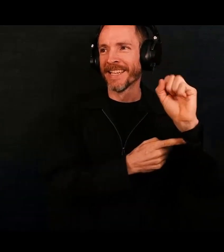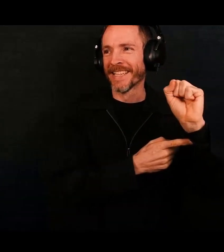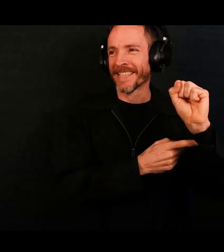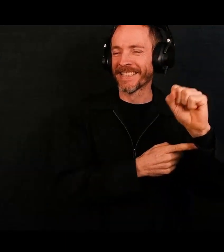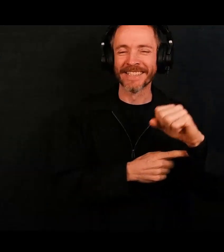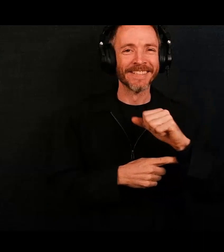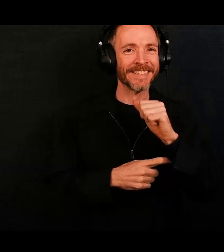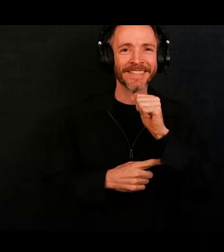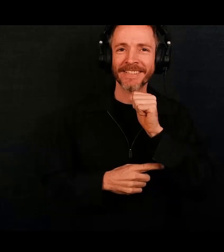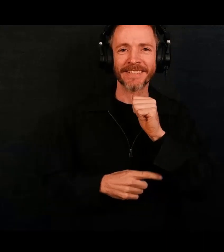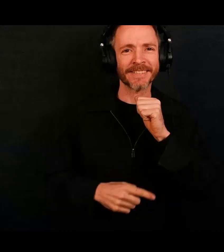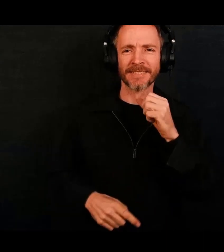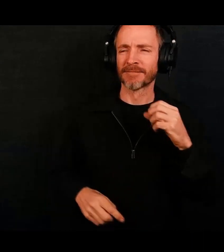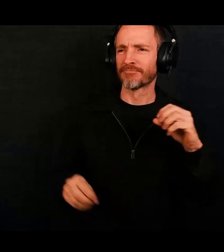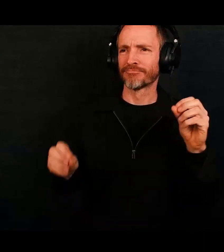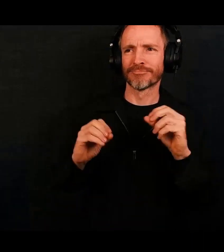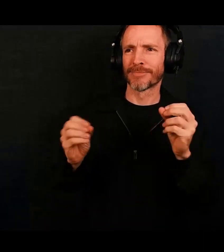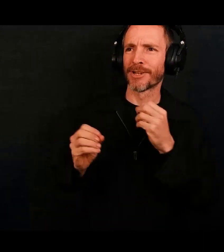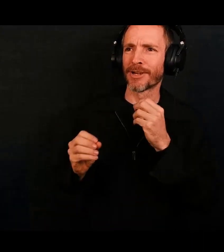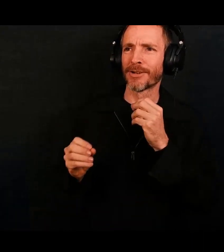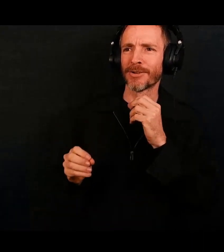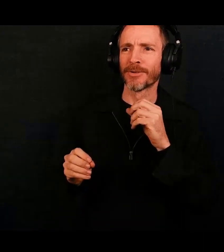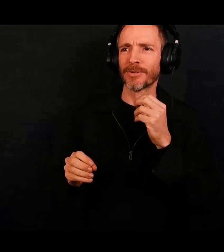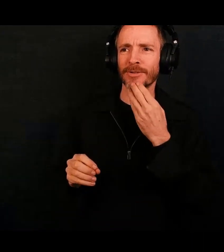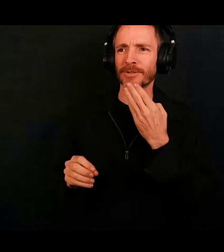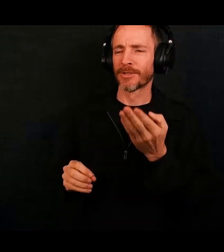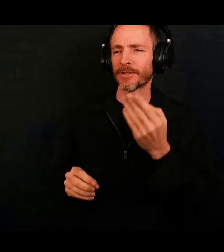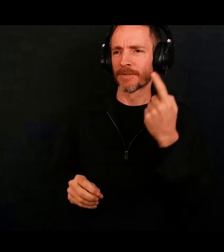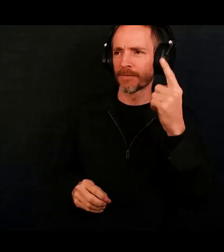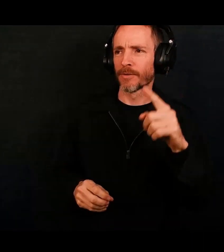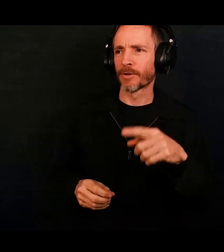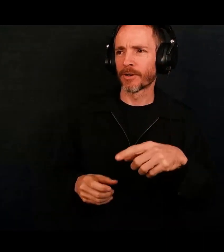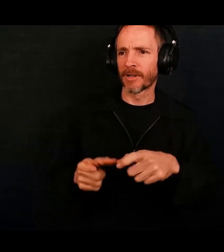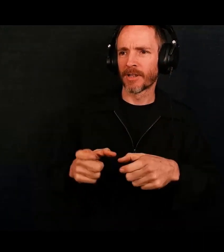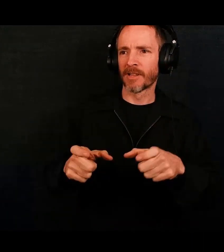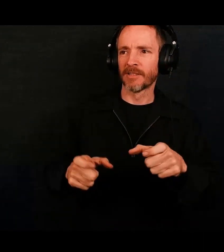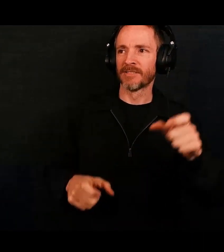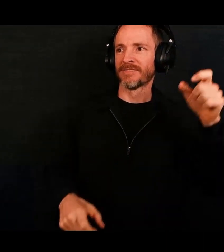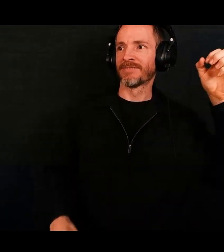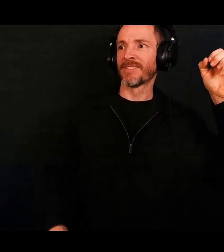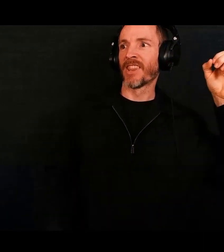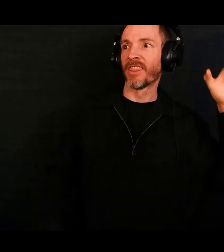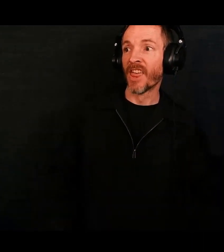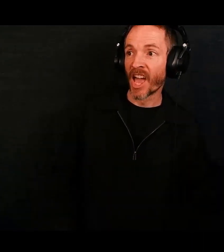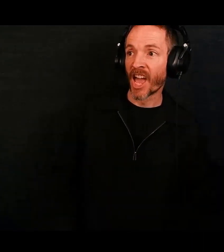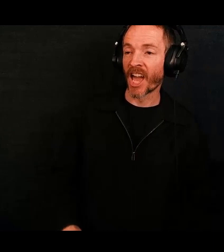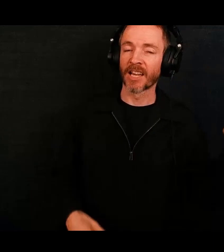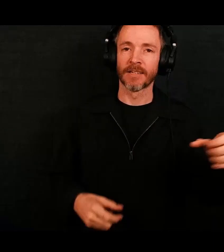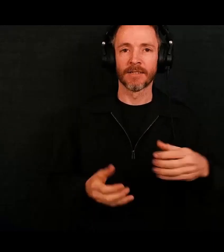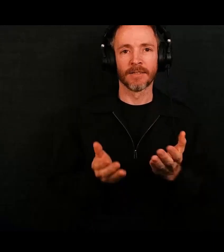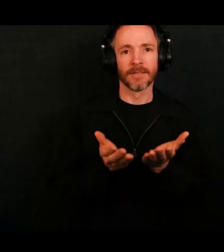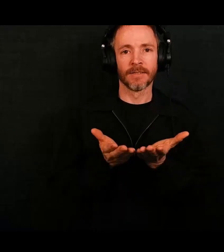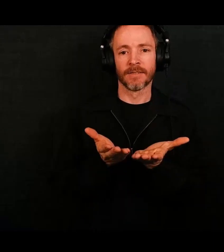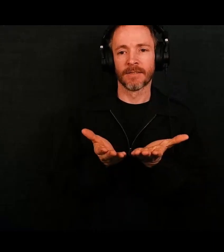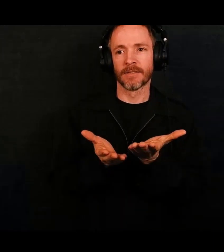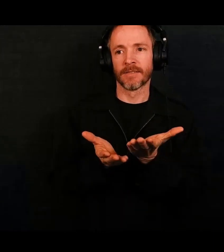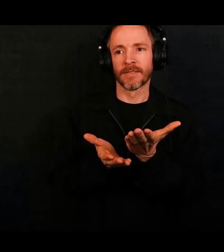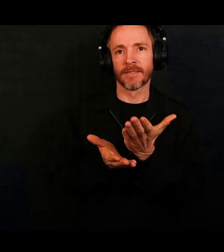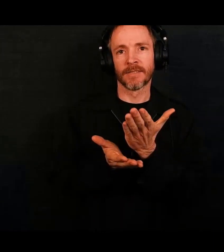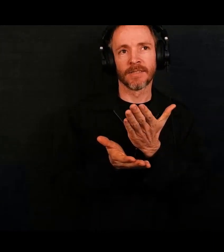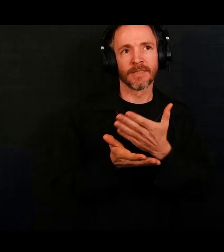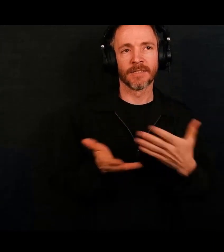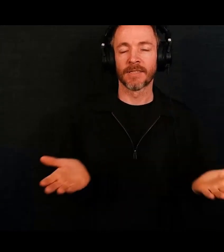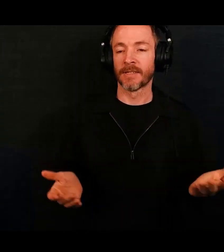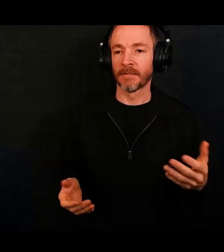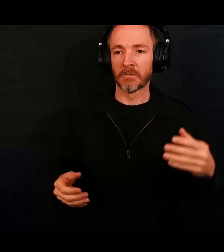thick stuff. I don't know why. I don't know what it takes to make a bandsaw good. Probably a